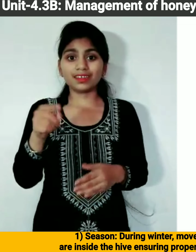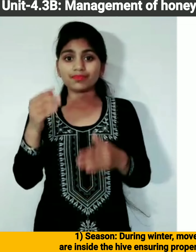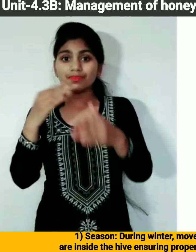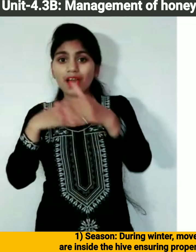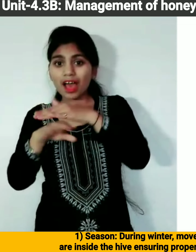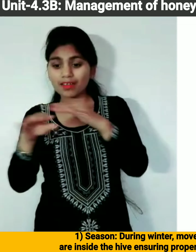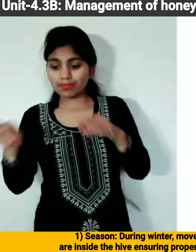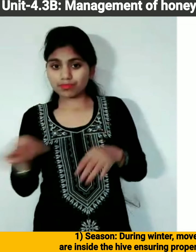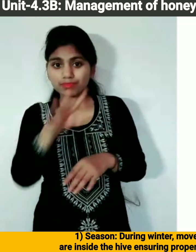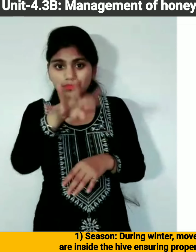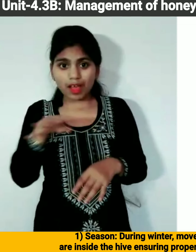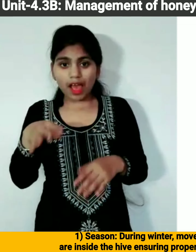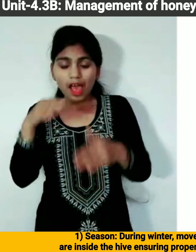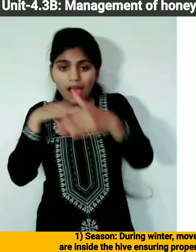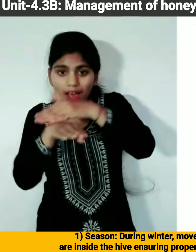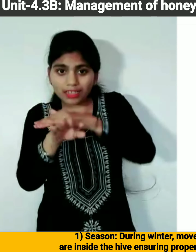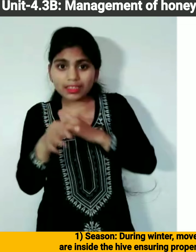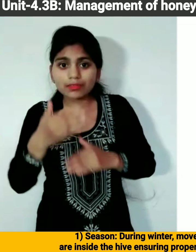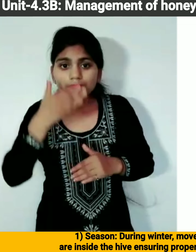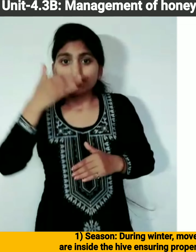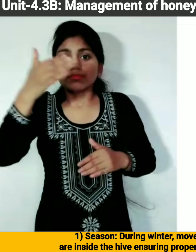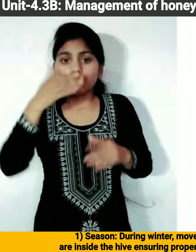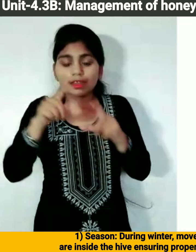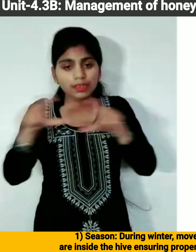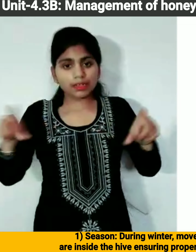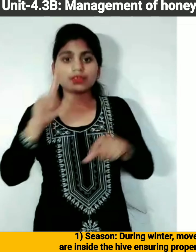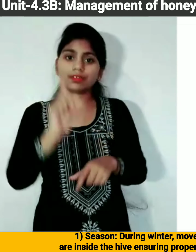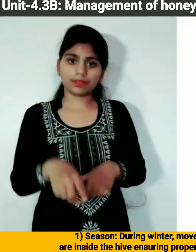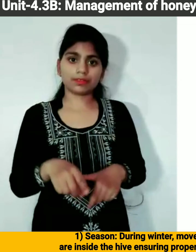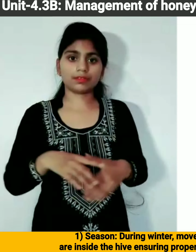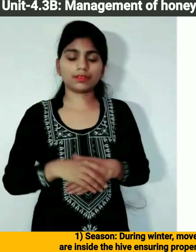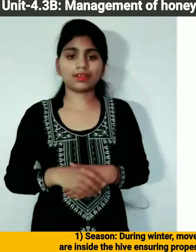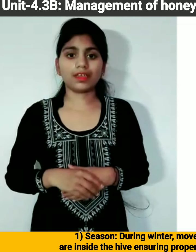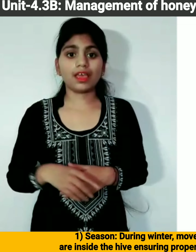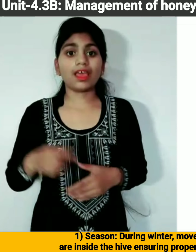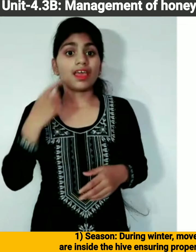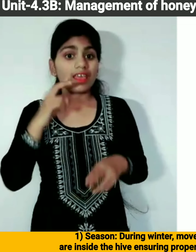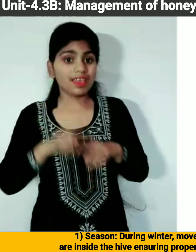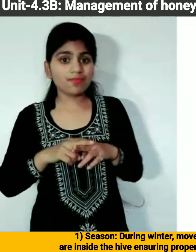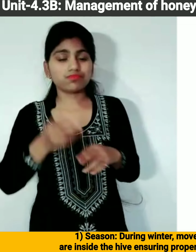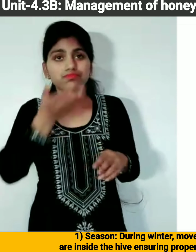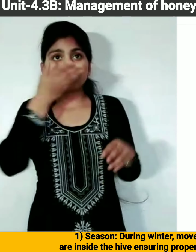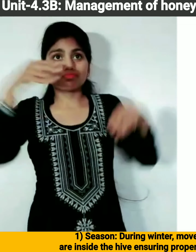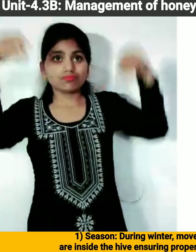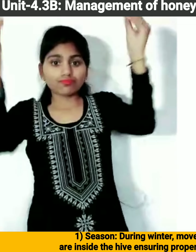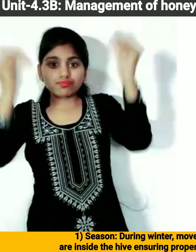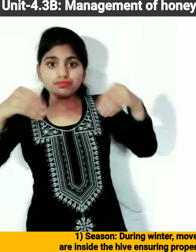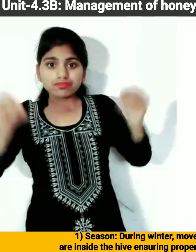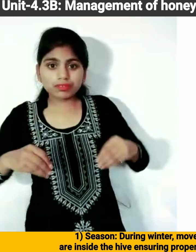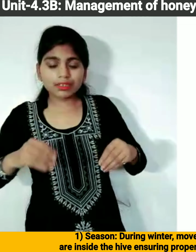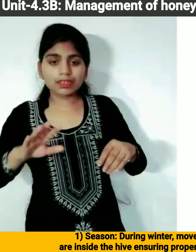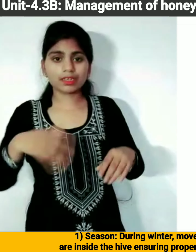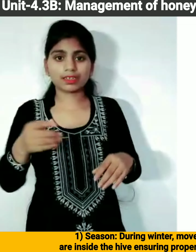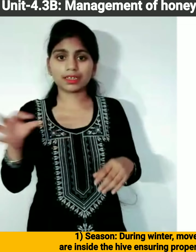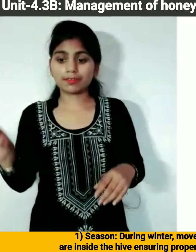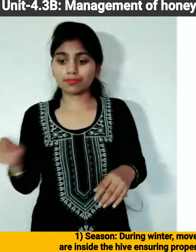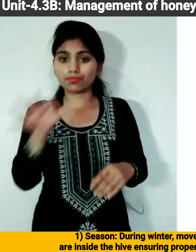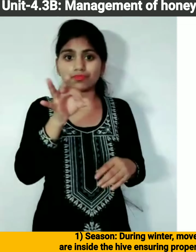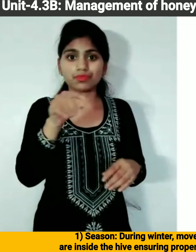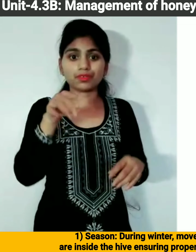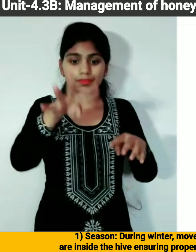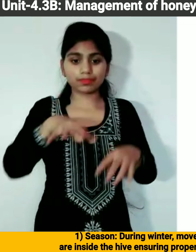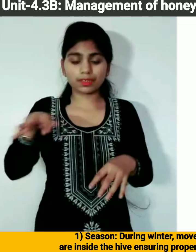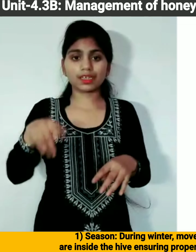ventilation. In cold and rainy weather, the hives should be covered with